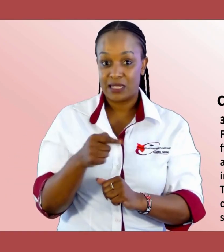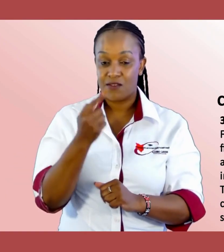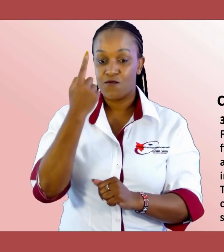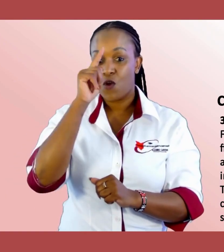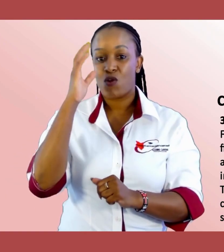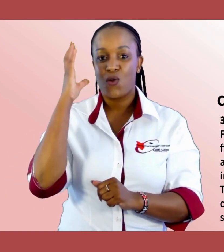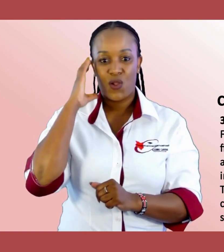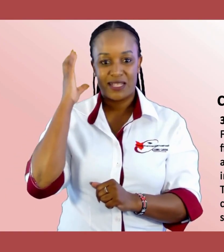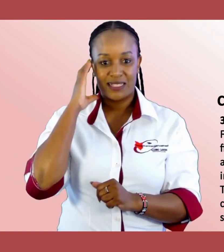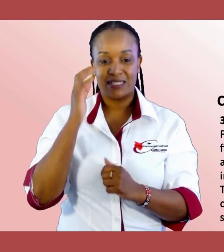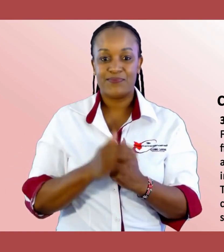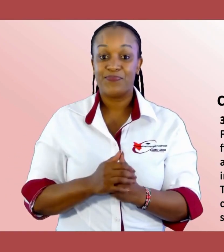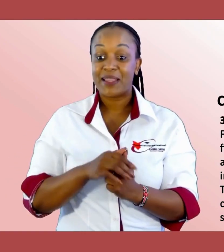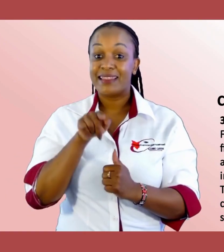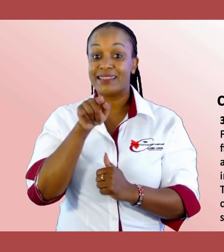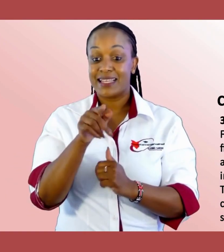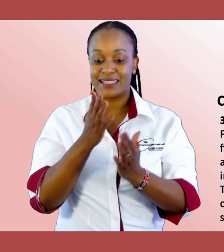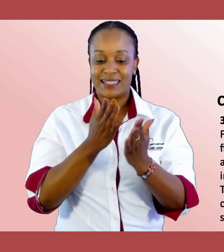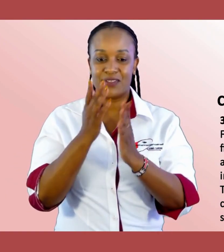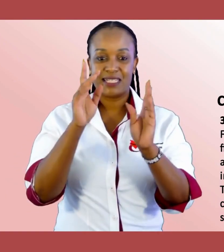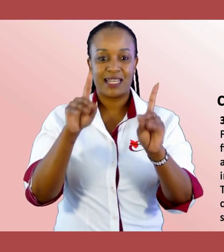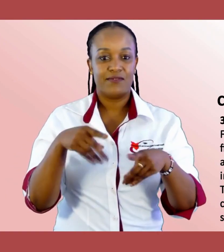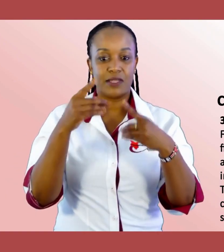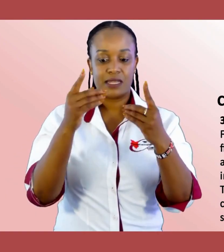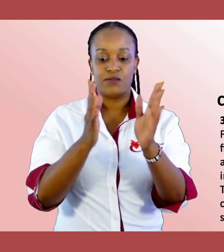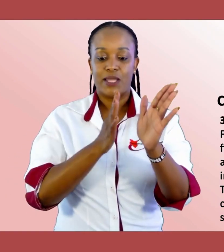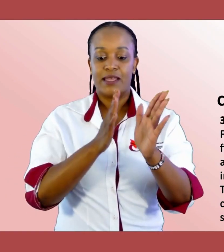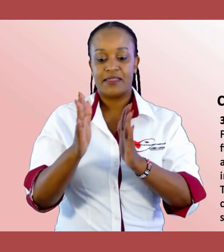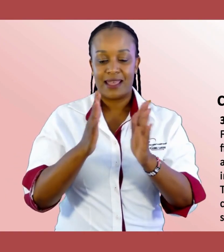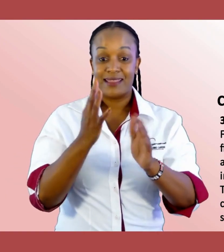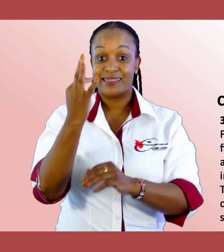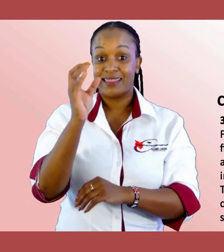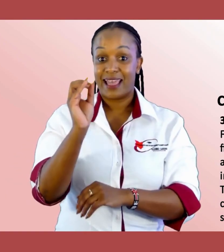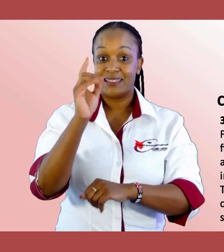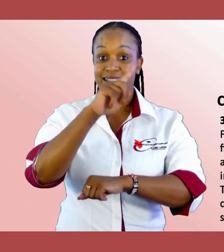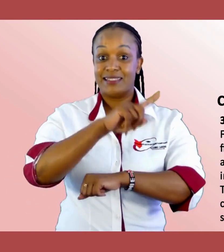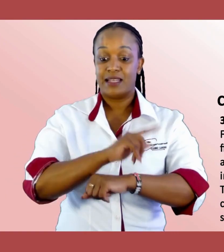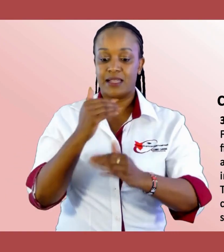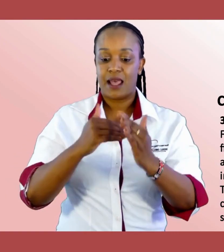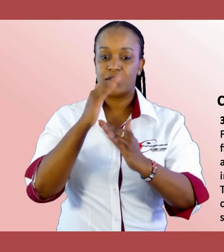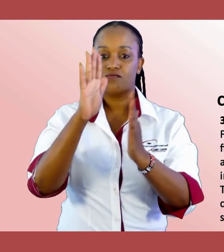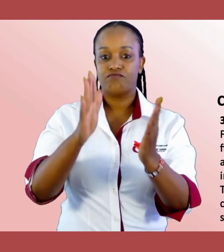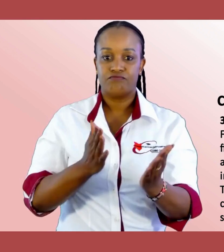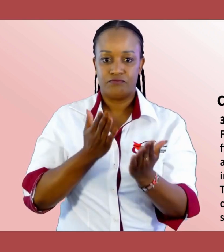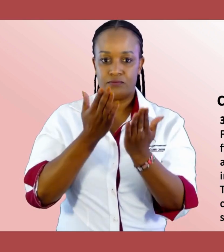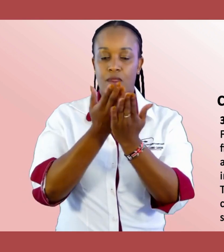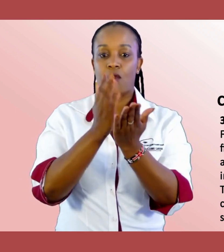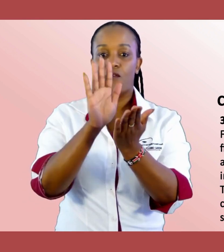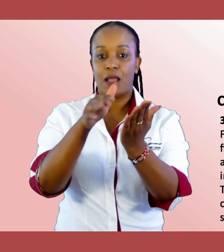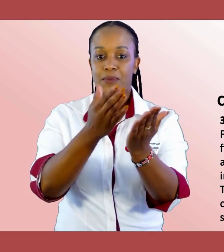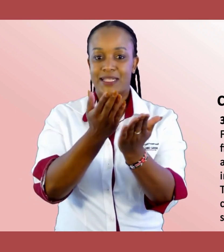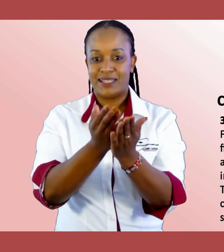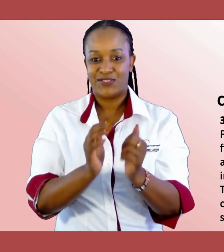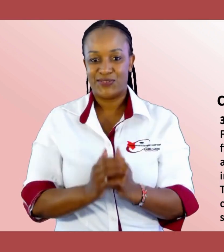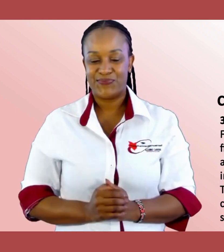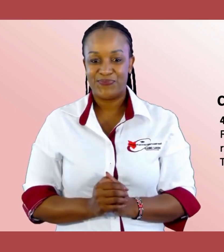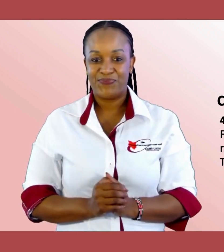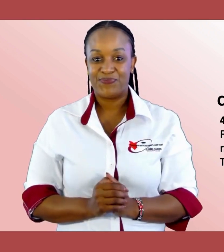for colleges. The service is delivered within 30 days after submission of